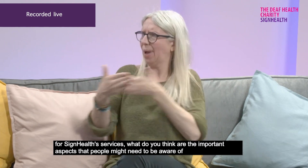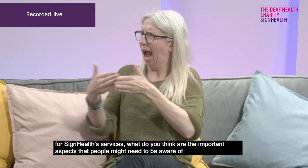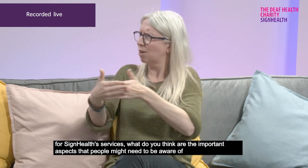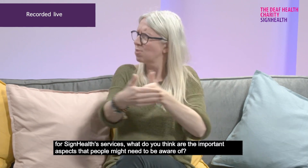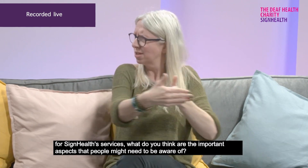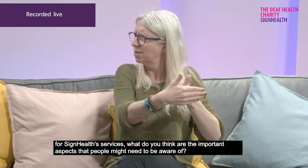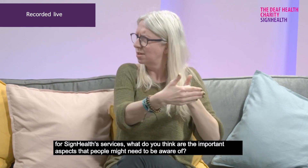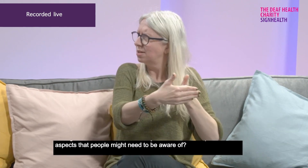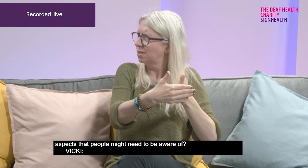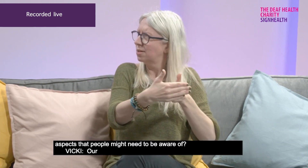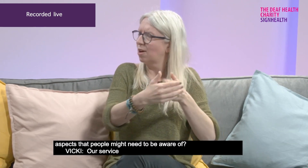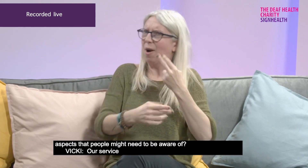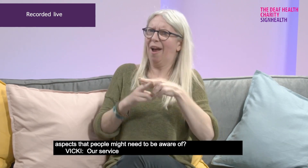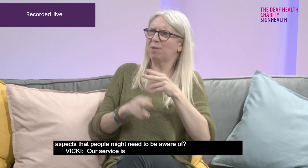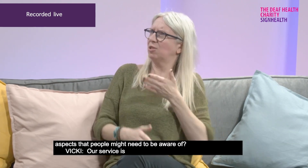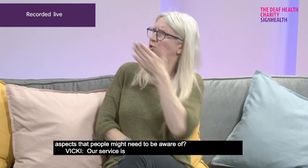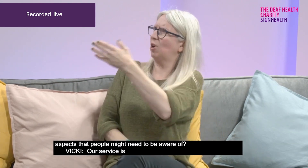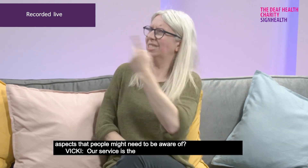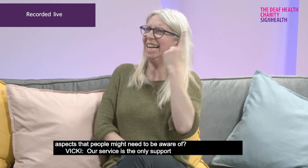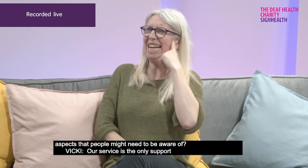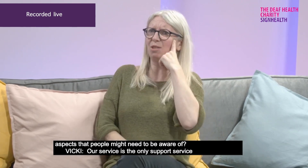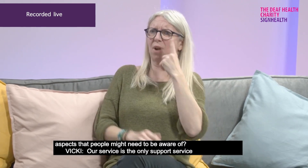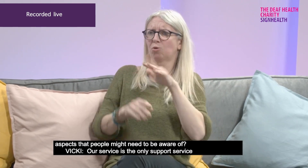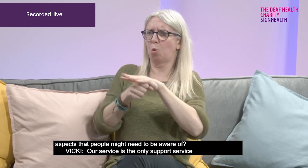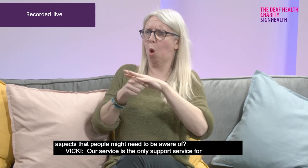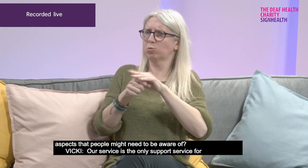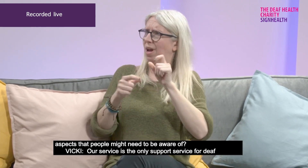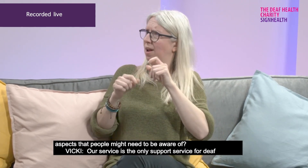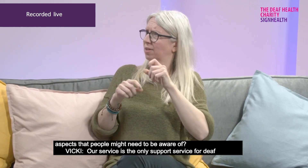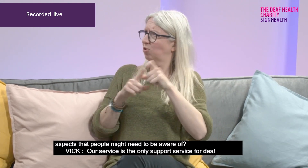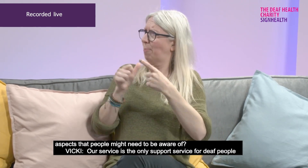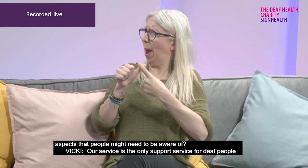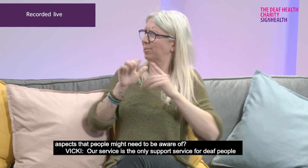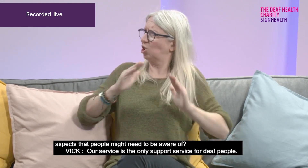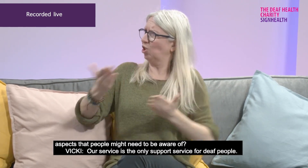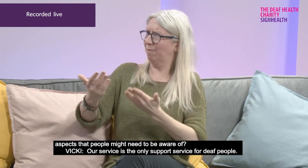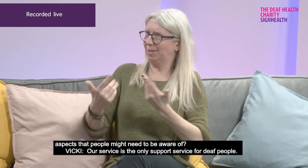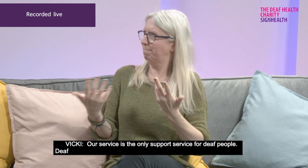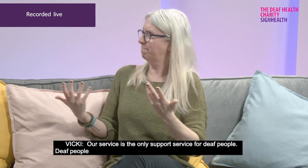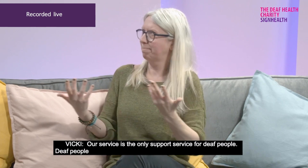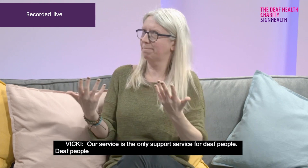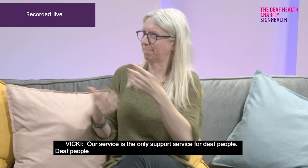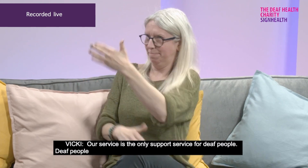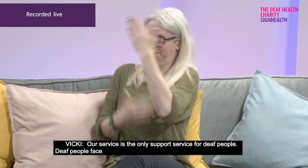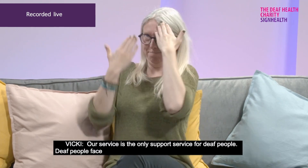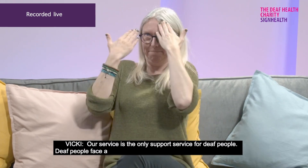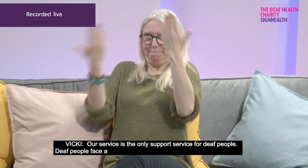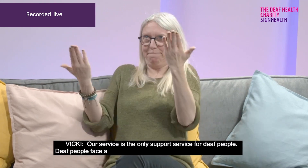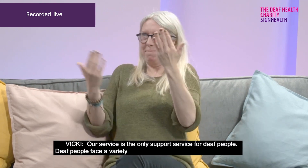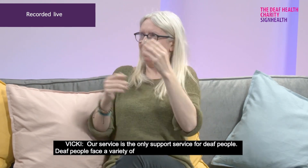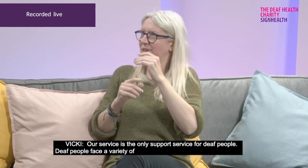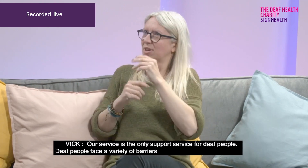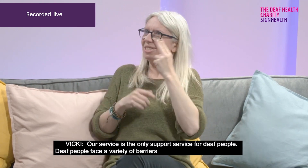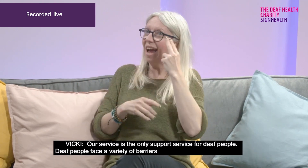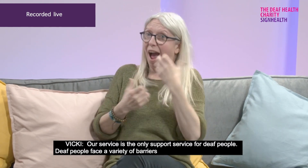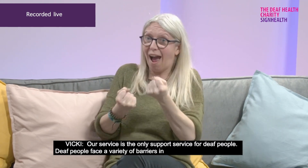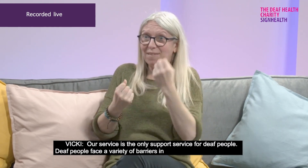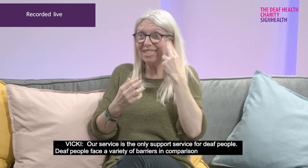Well, our service is the only support service for deaf people. Deaf people face a variety of barriers